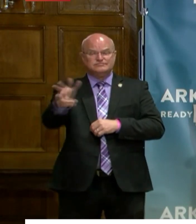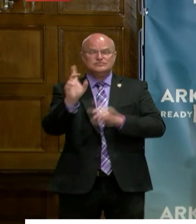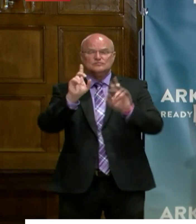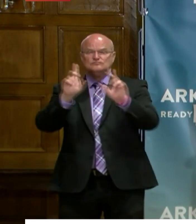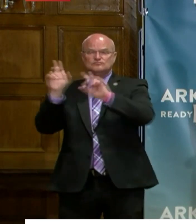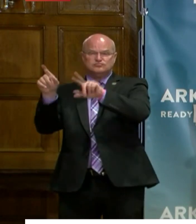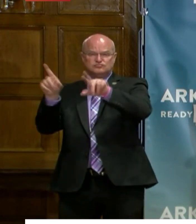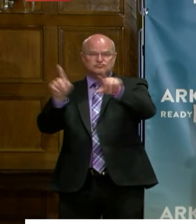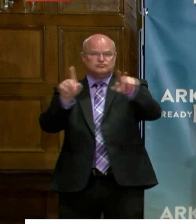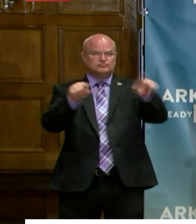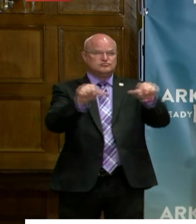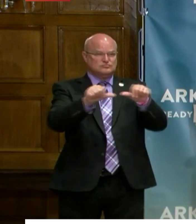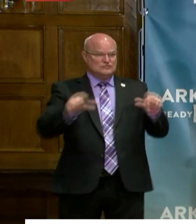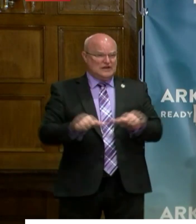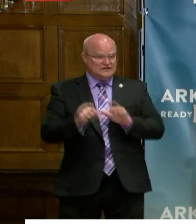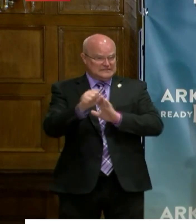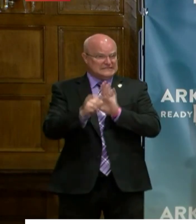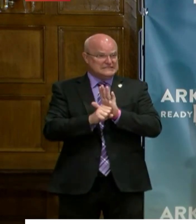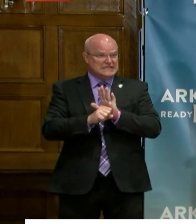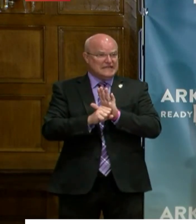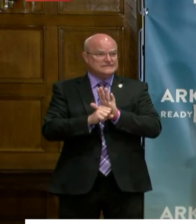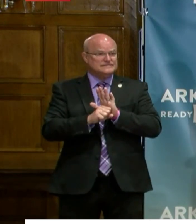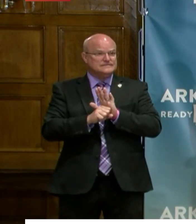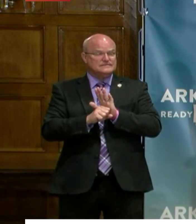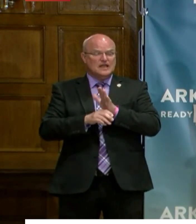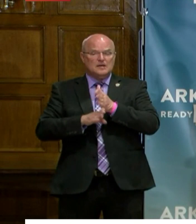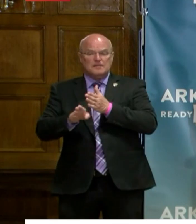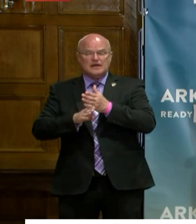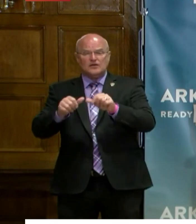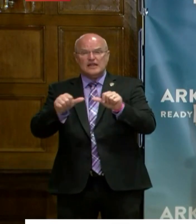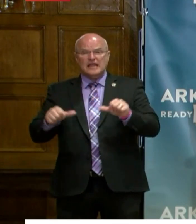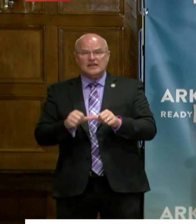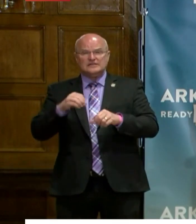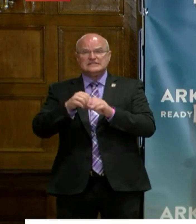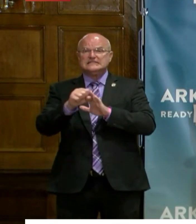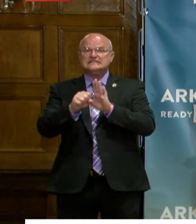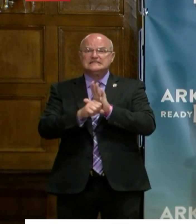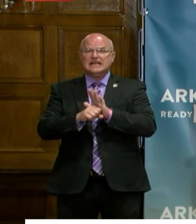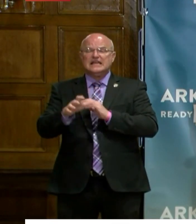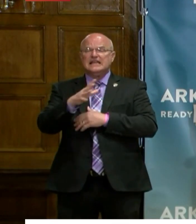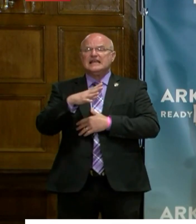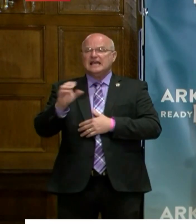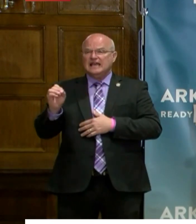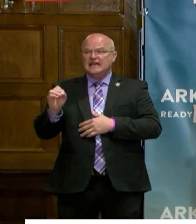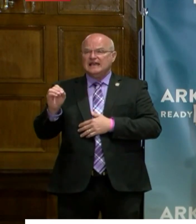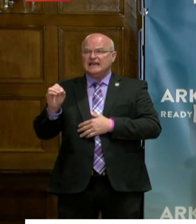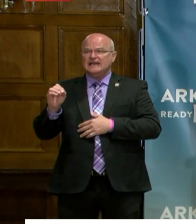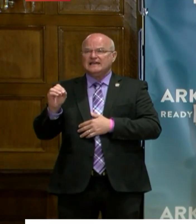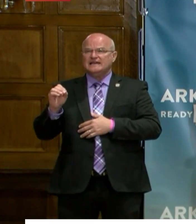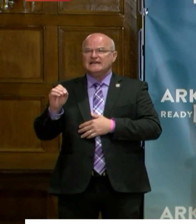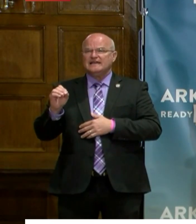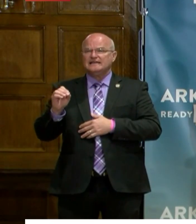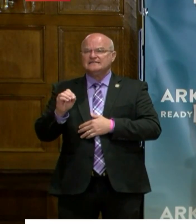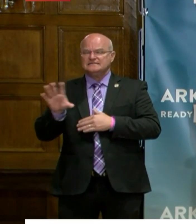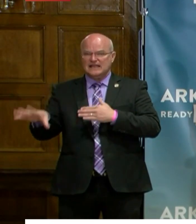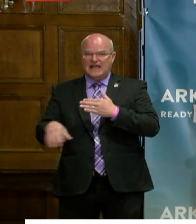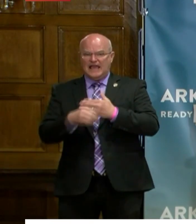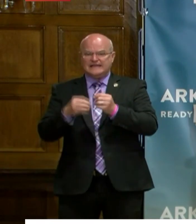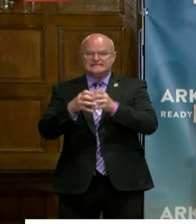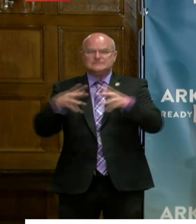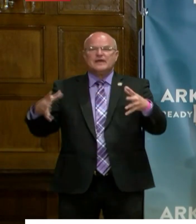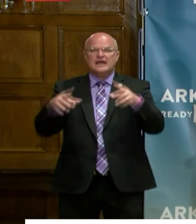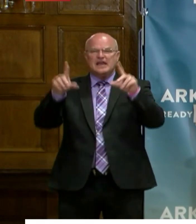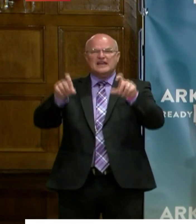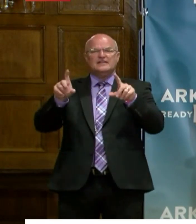go into other areas of the state, minority areas of the state, and to add and expand